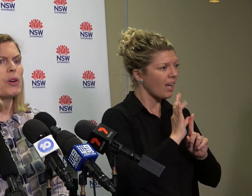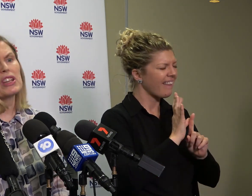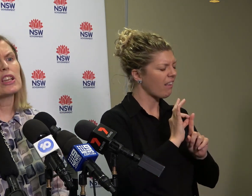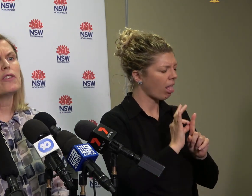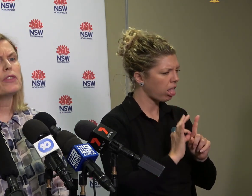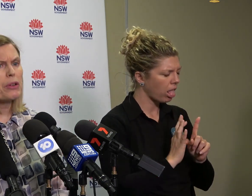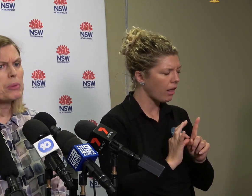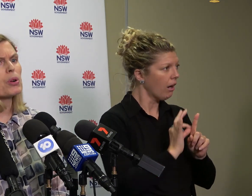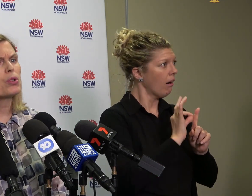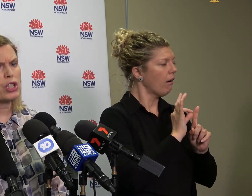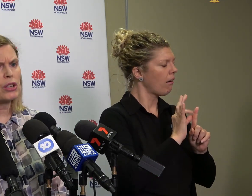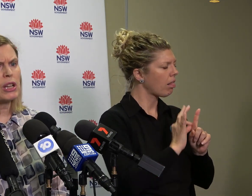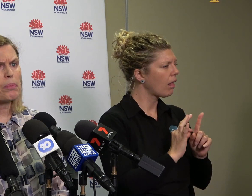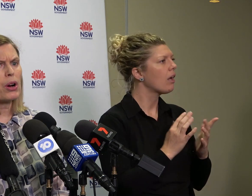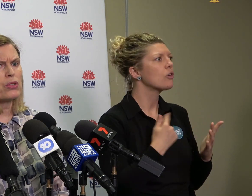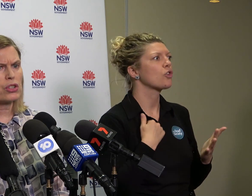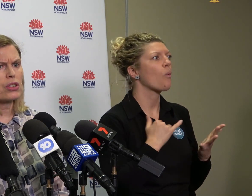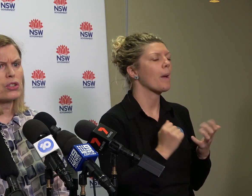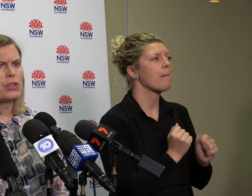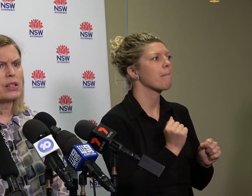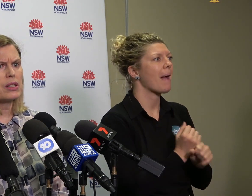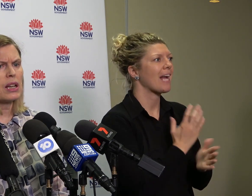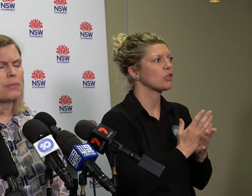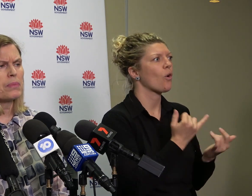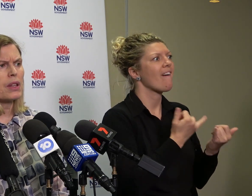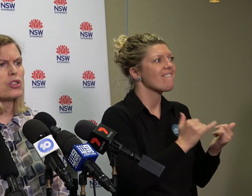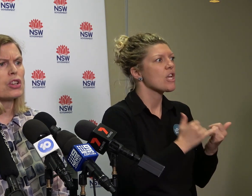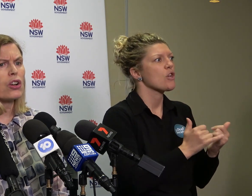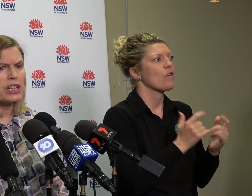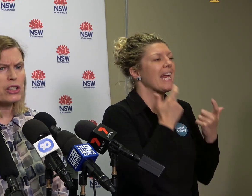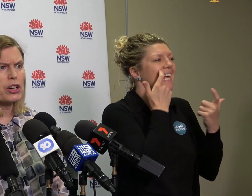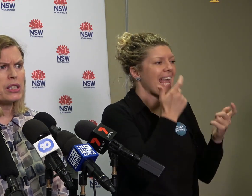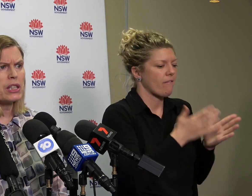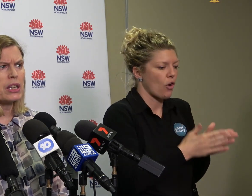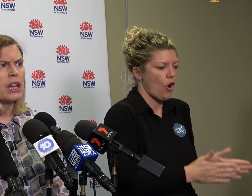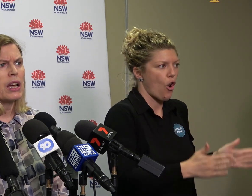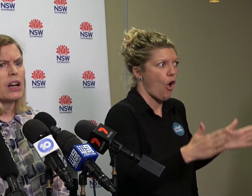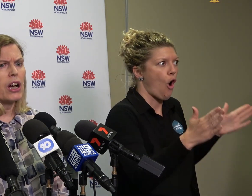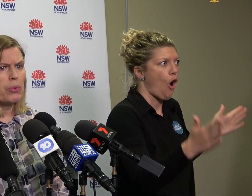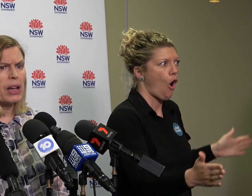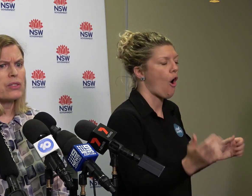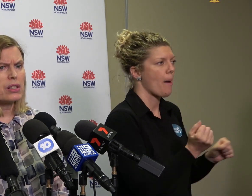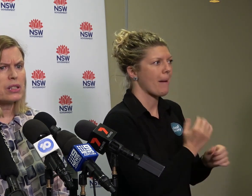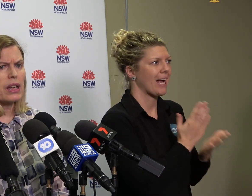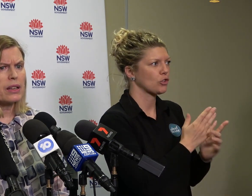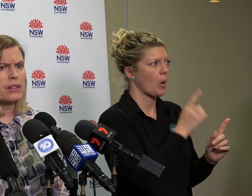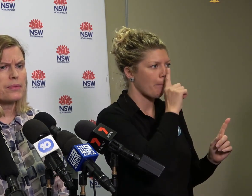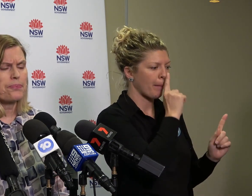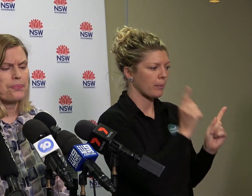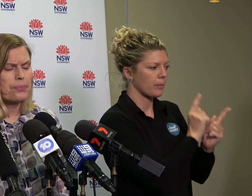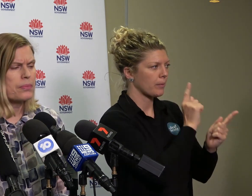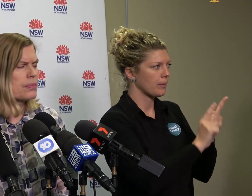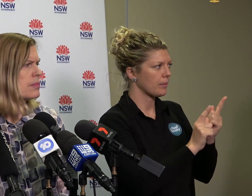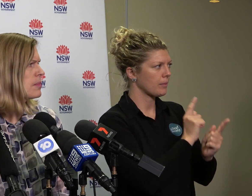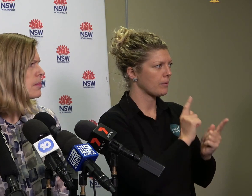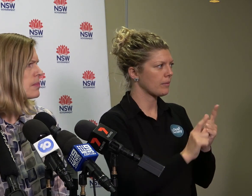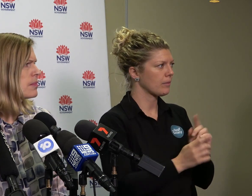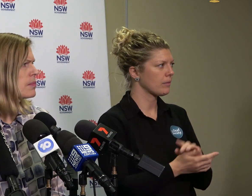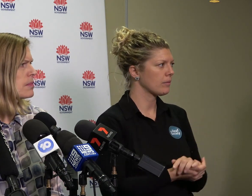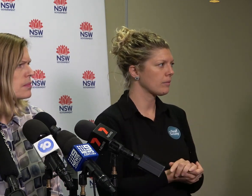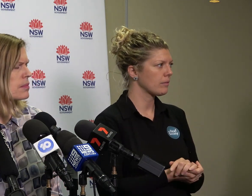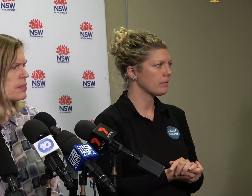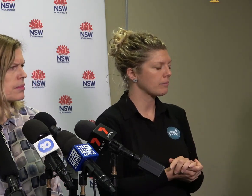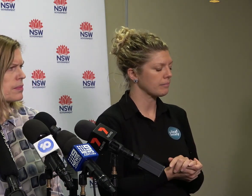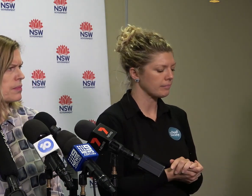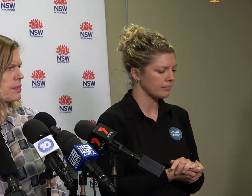sick. We've taken a very precautionary approach to this, to the contact tracing around this case. So How Dr. many Chant, are you patients do